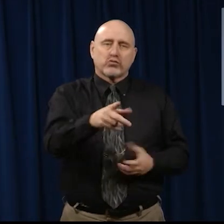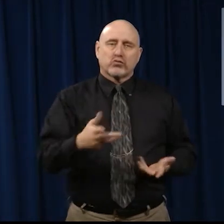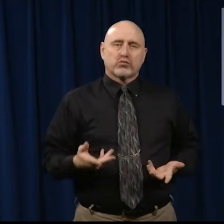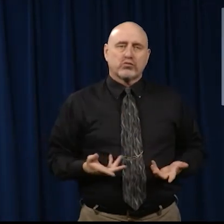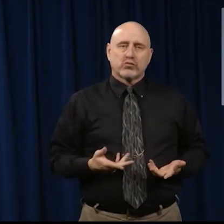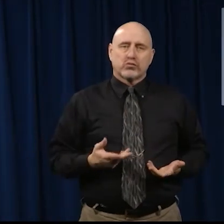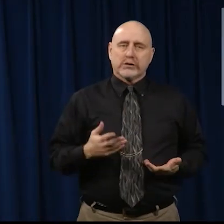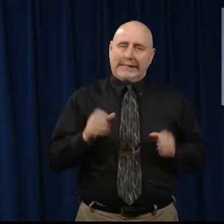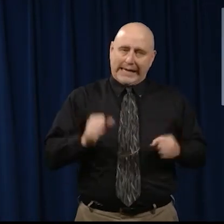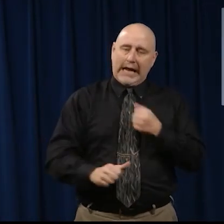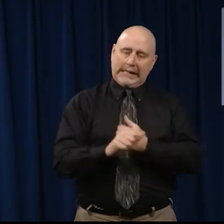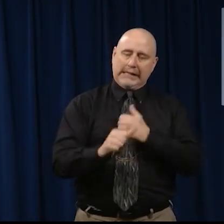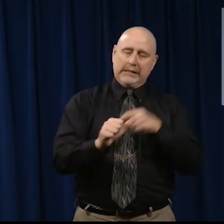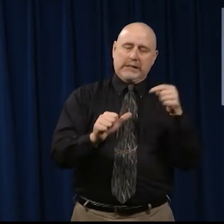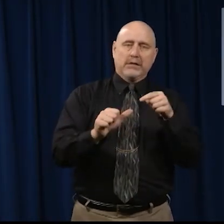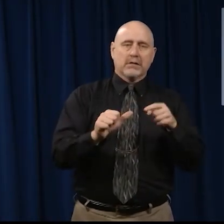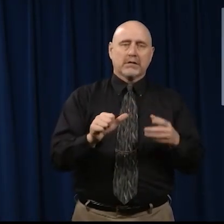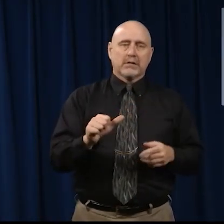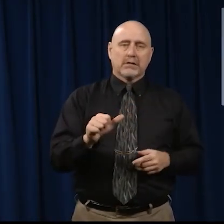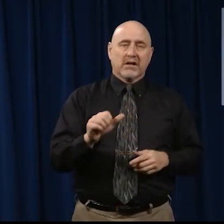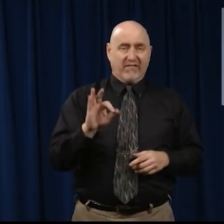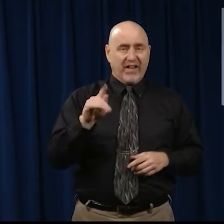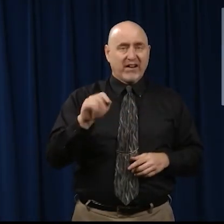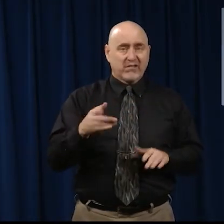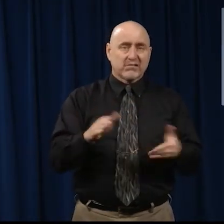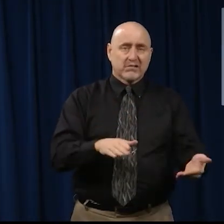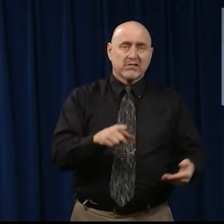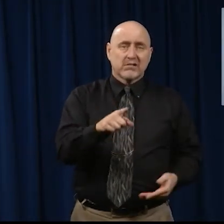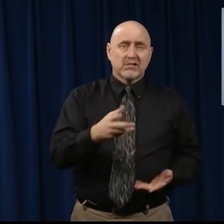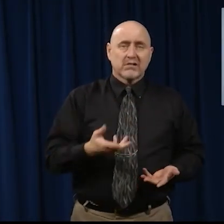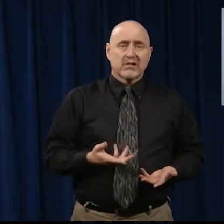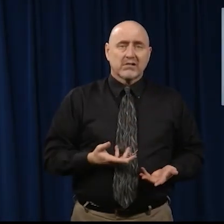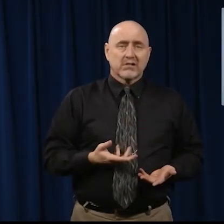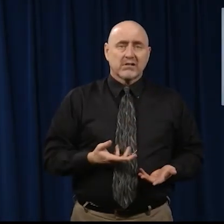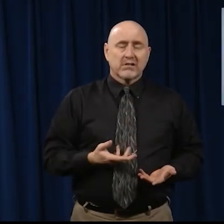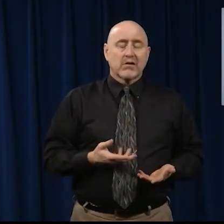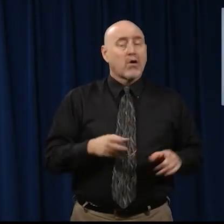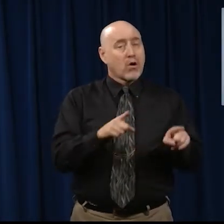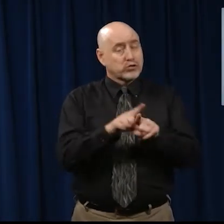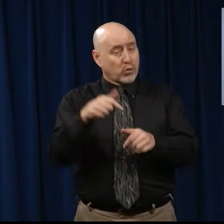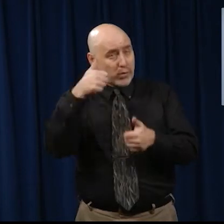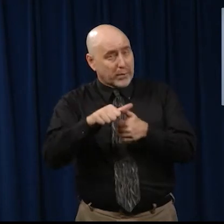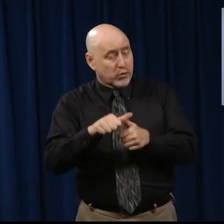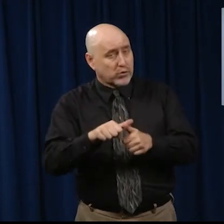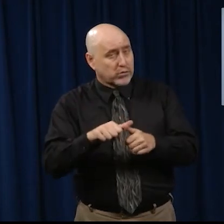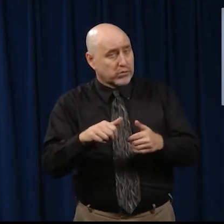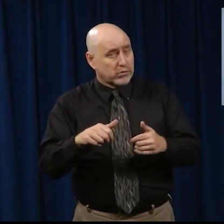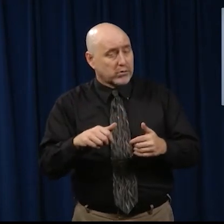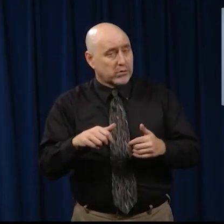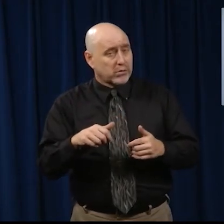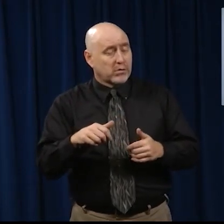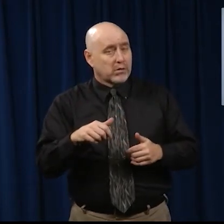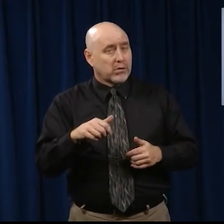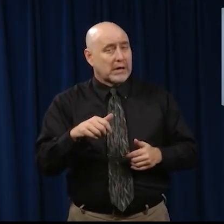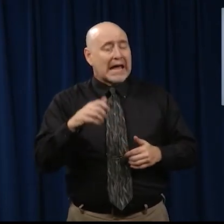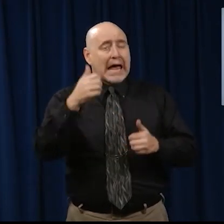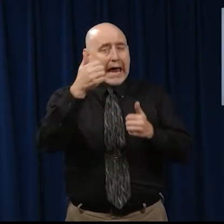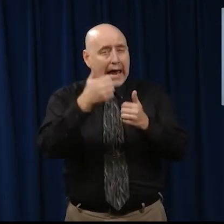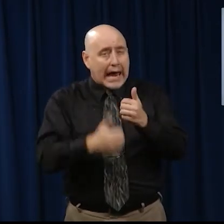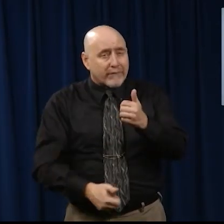be pressuring you to do something that can be potentially fatal to you. Now, let's also remind ourselves in this instance that